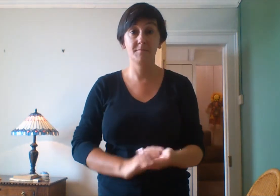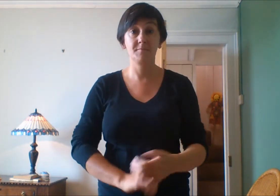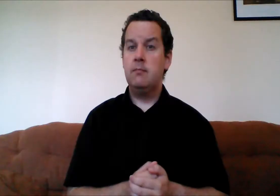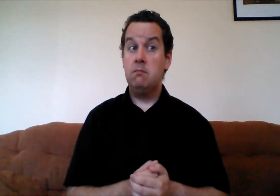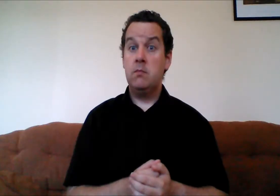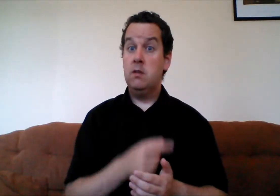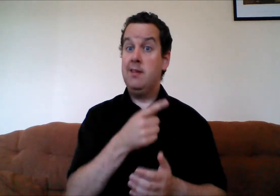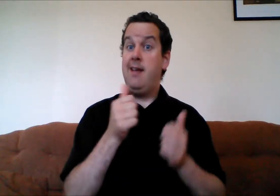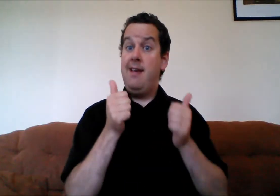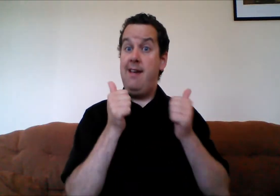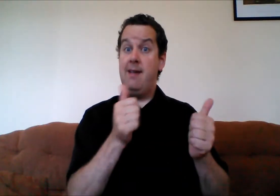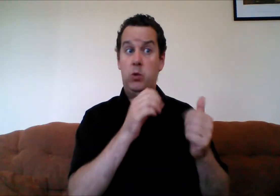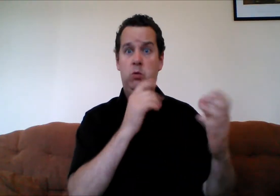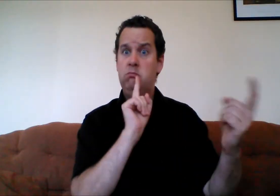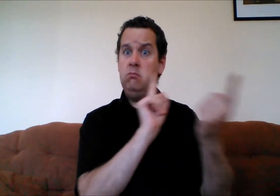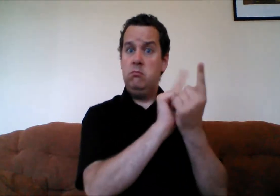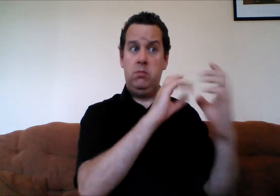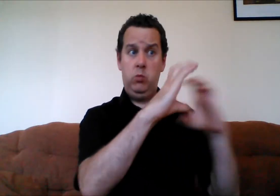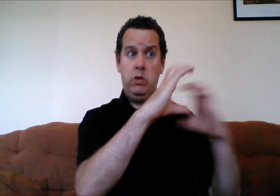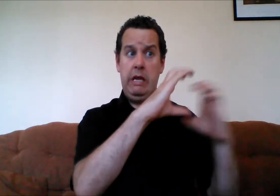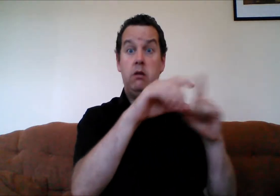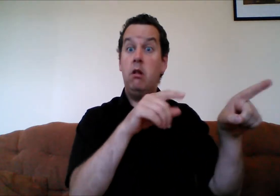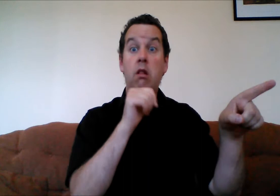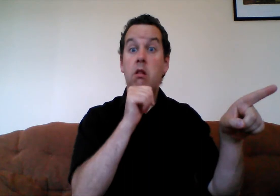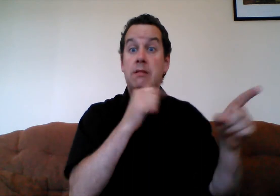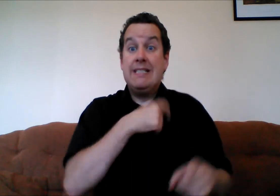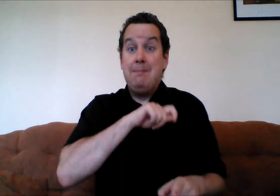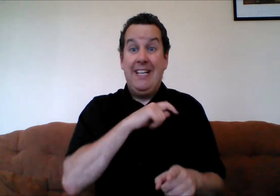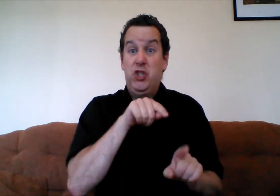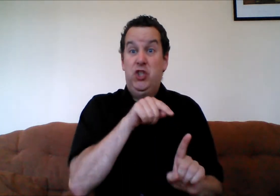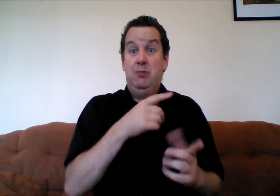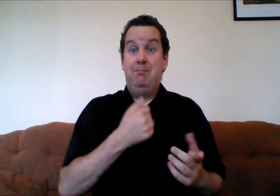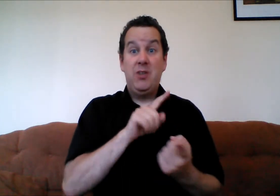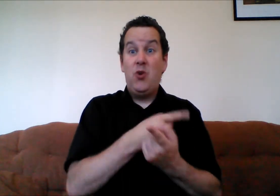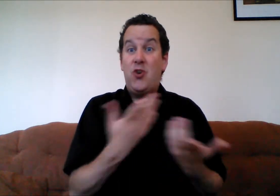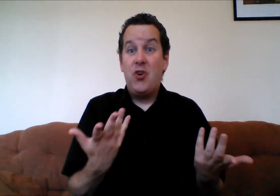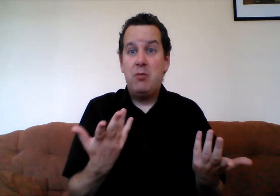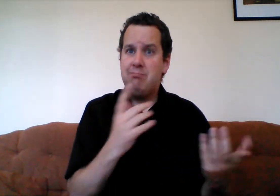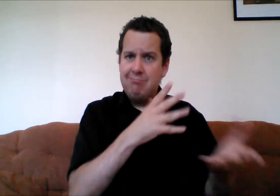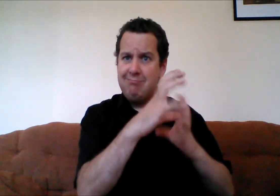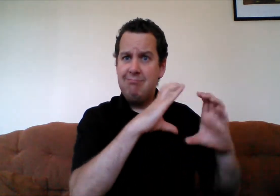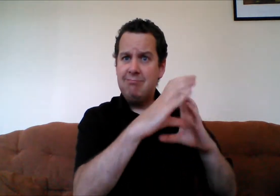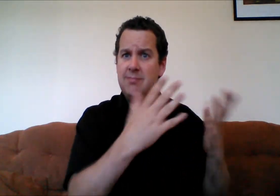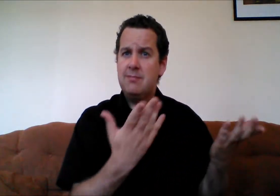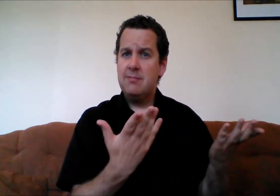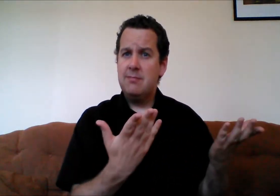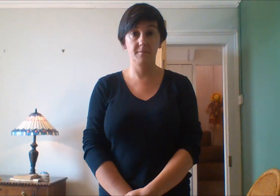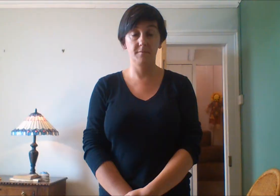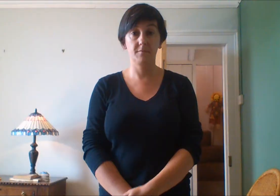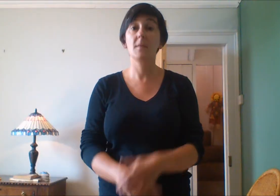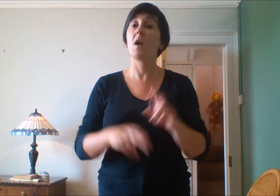she hadn't a word of Spanish. You can more. That's the interesting thing about sign language. Even though this is Irish sign.